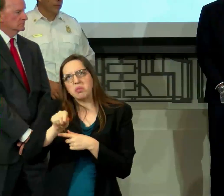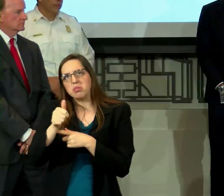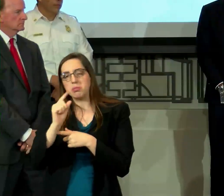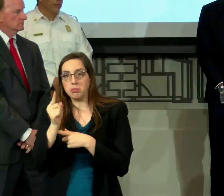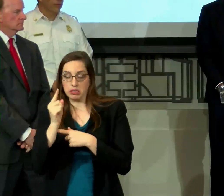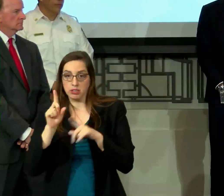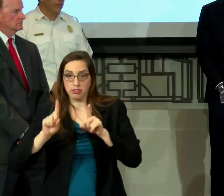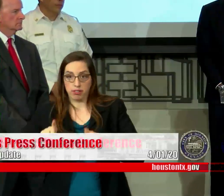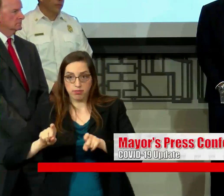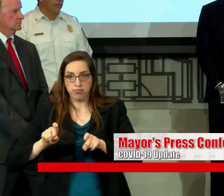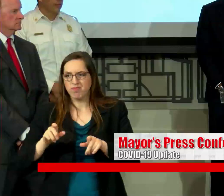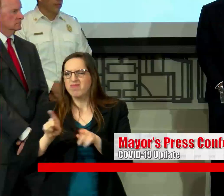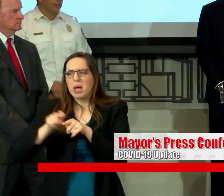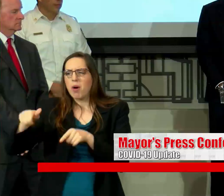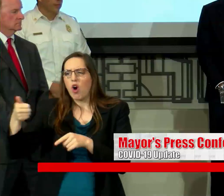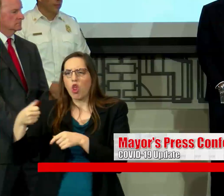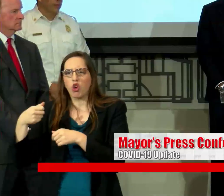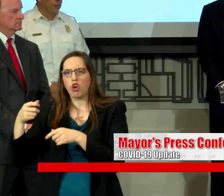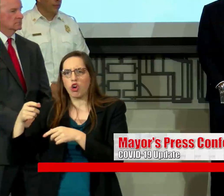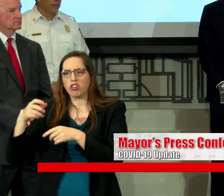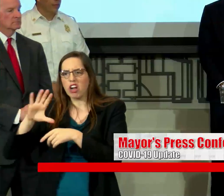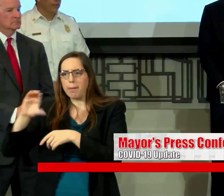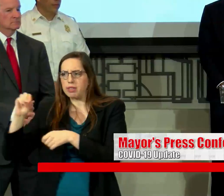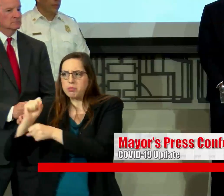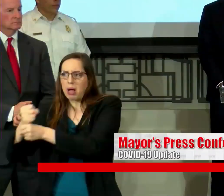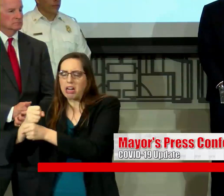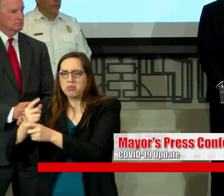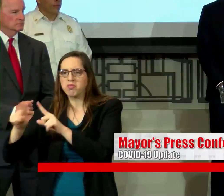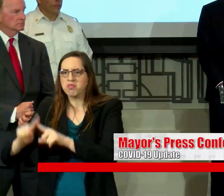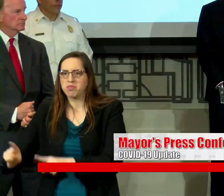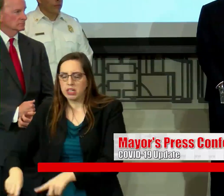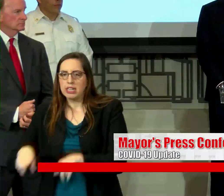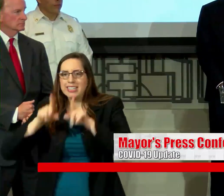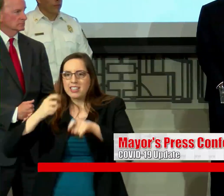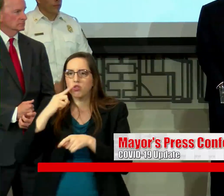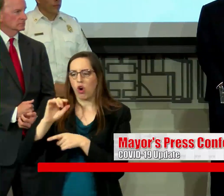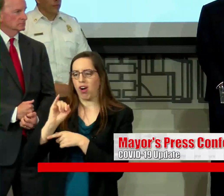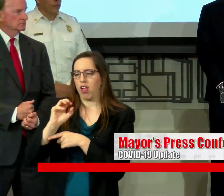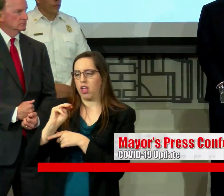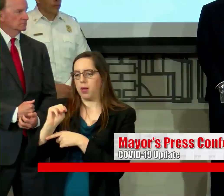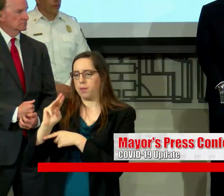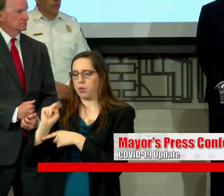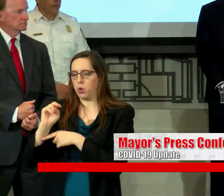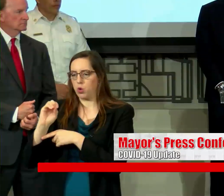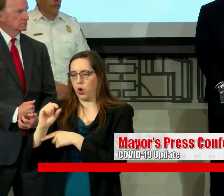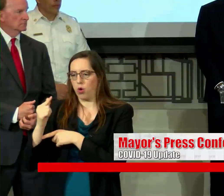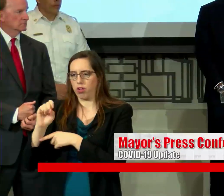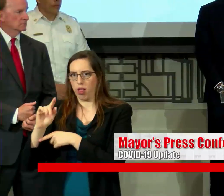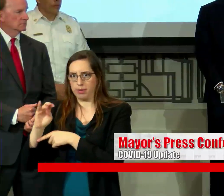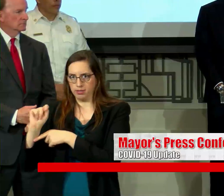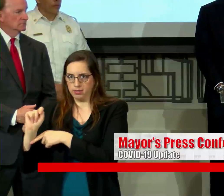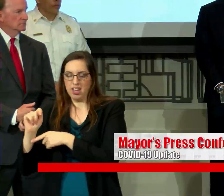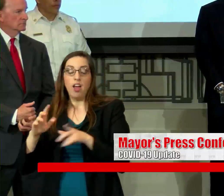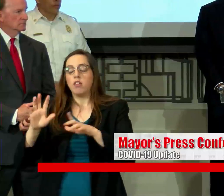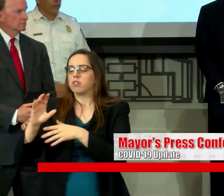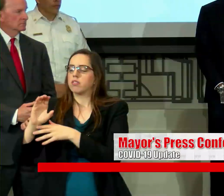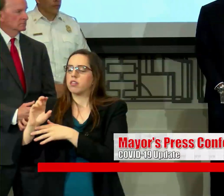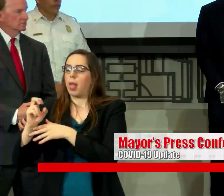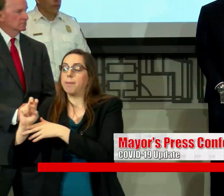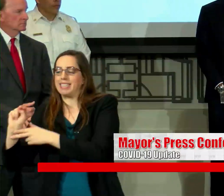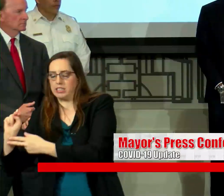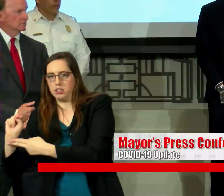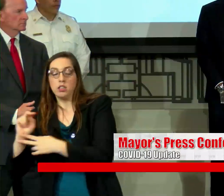test, as have many other manufacturers that test for immunoglobulins. So this is testing for the virus. These are testing